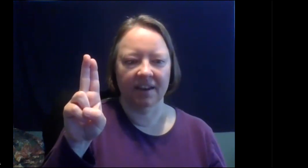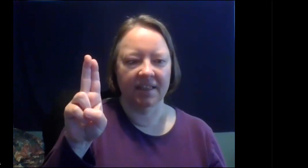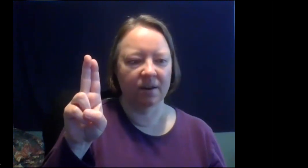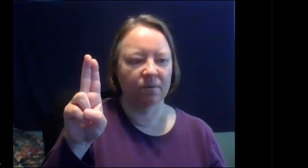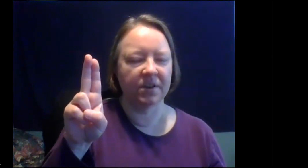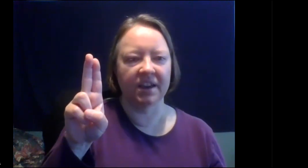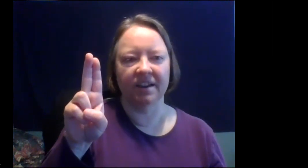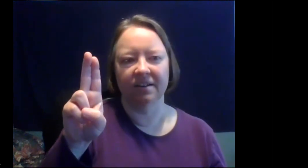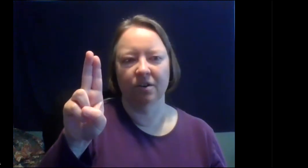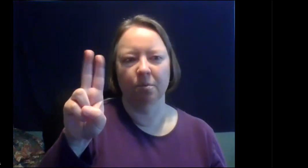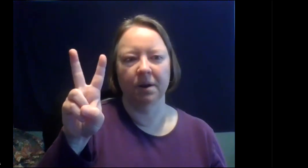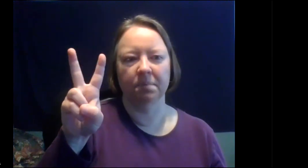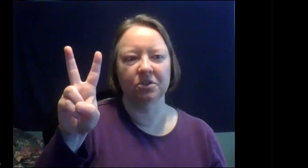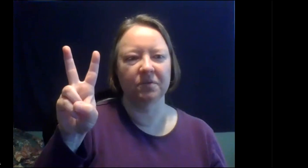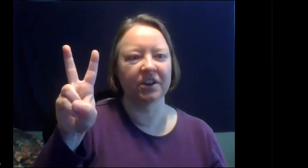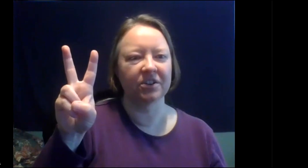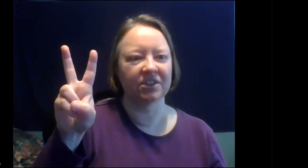And then V, open up those 2 fingers.